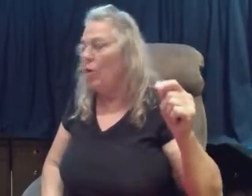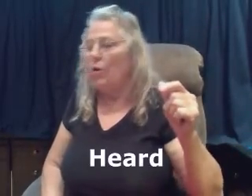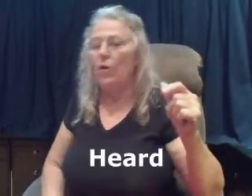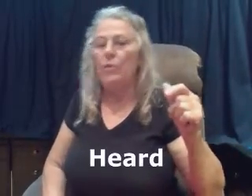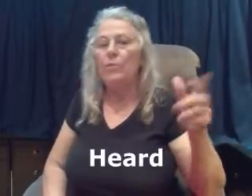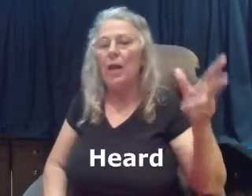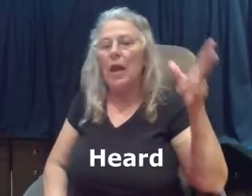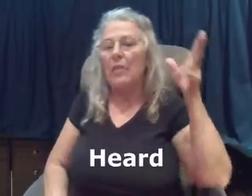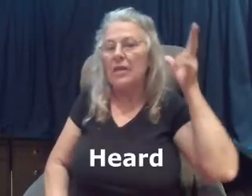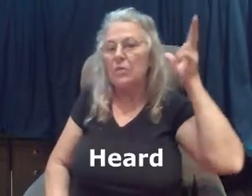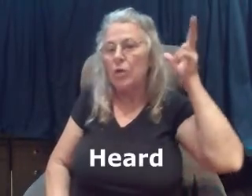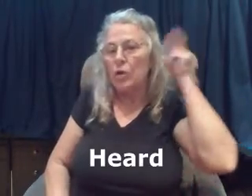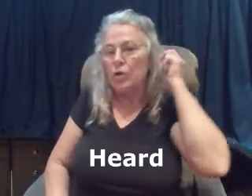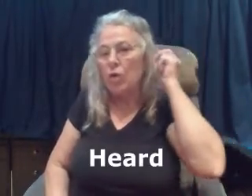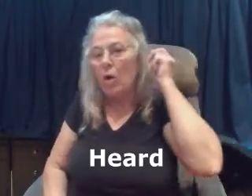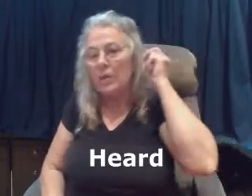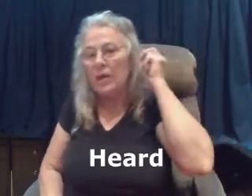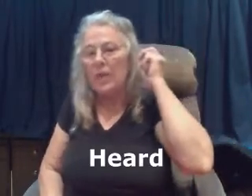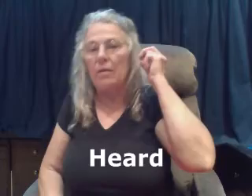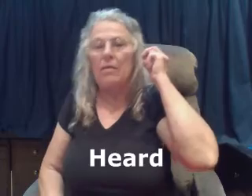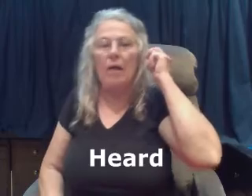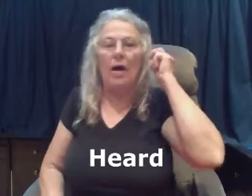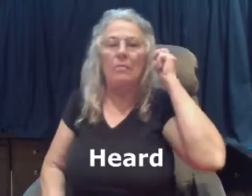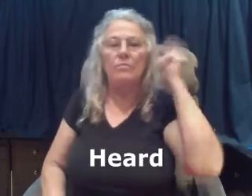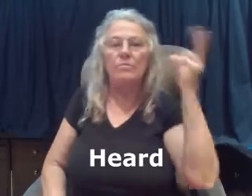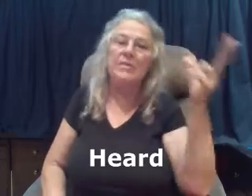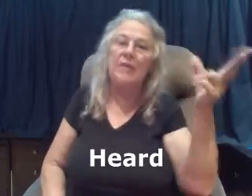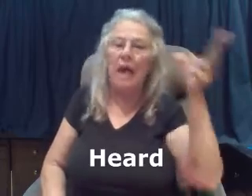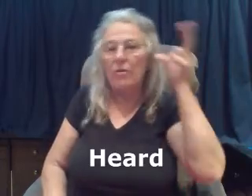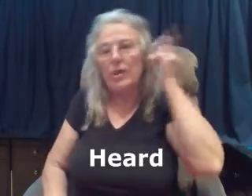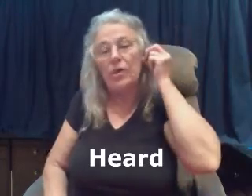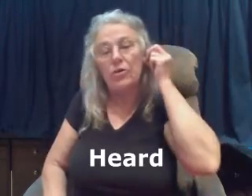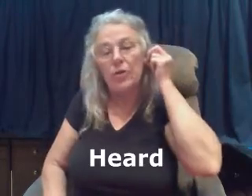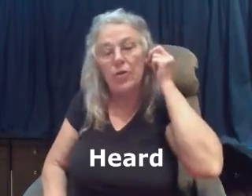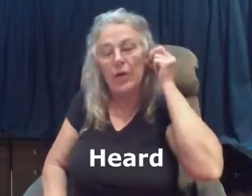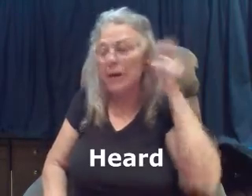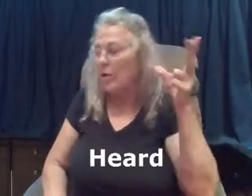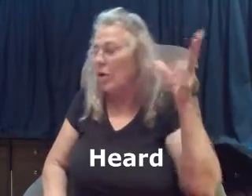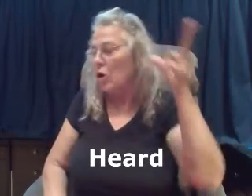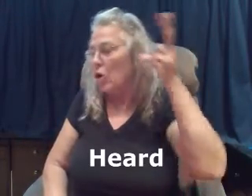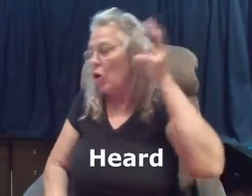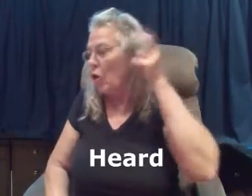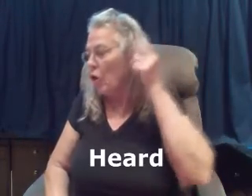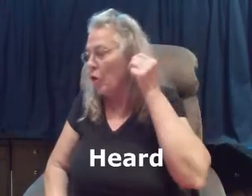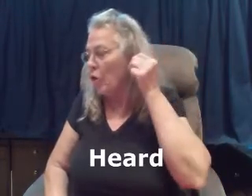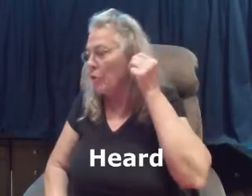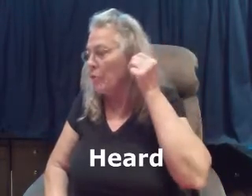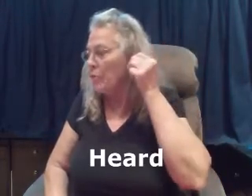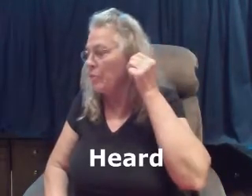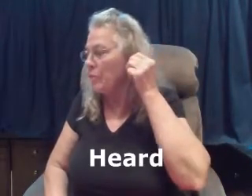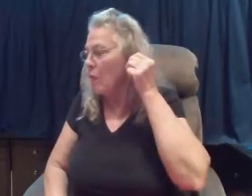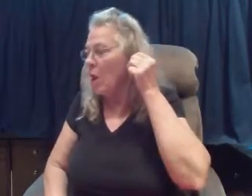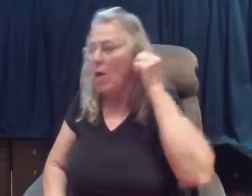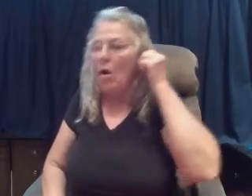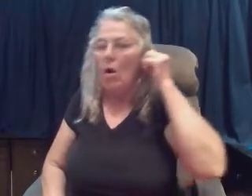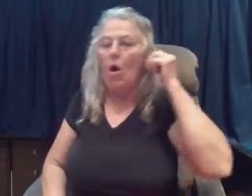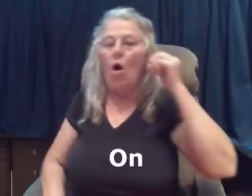Heard, and that's where you're drawing the sound into your ear. Heard.